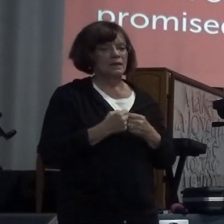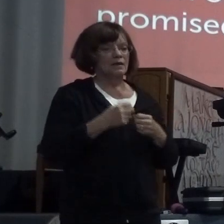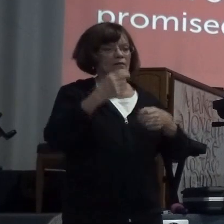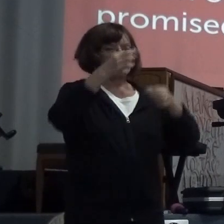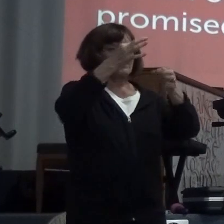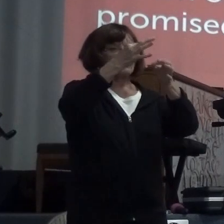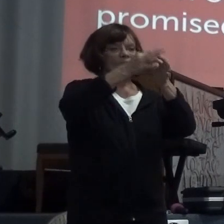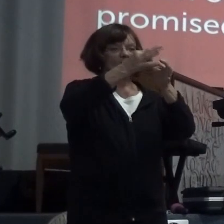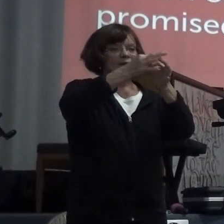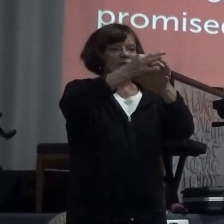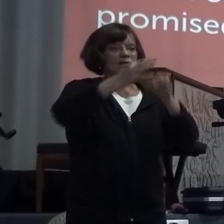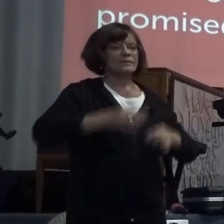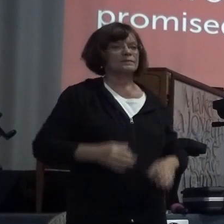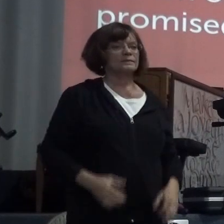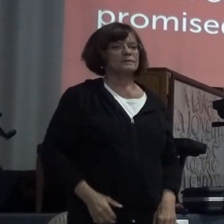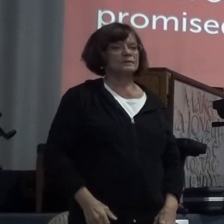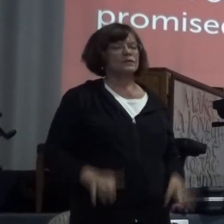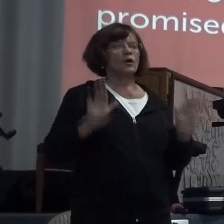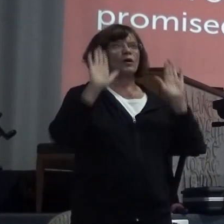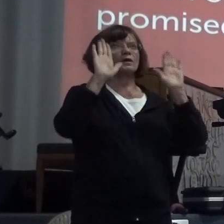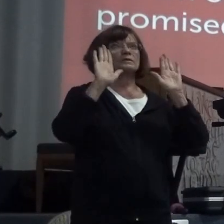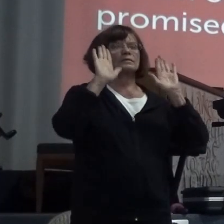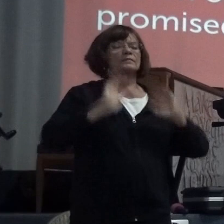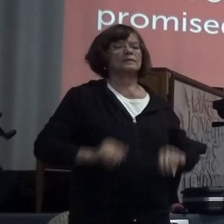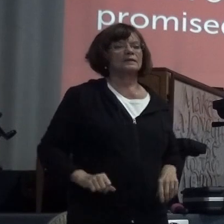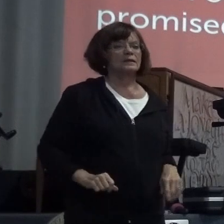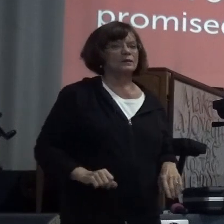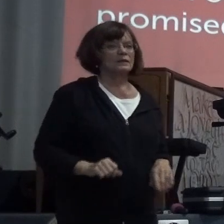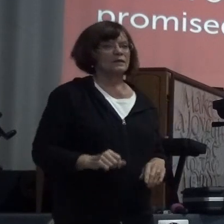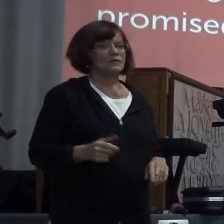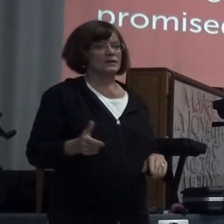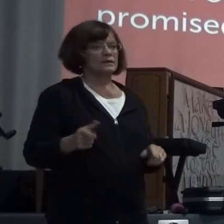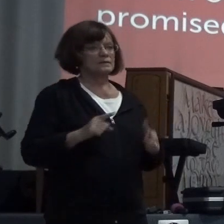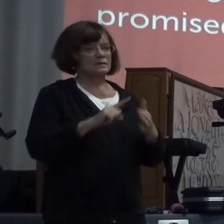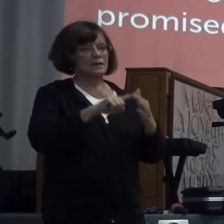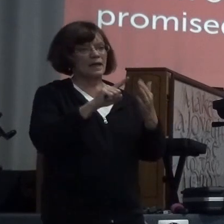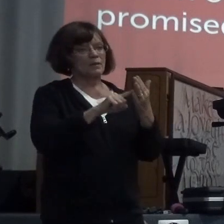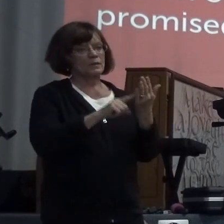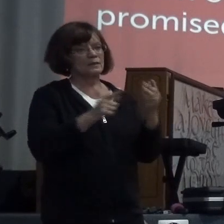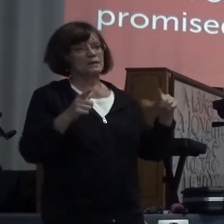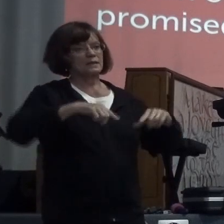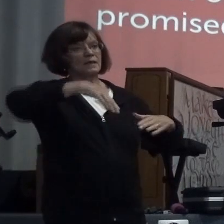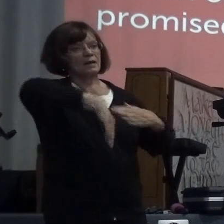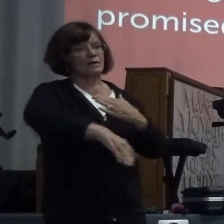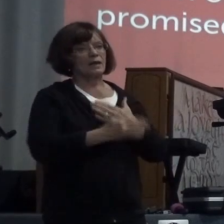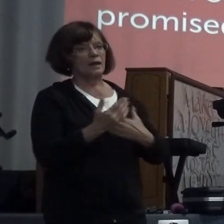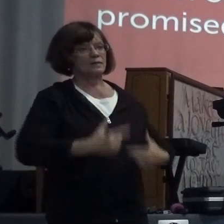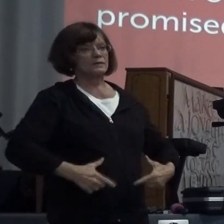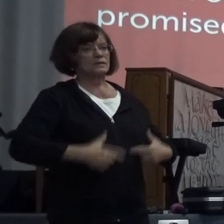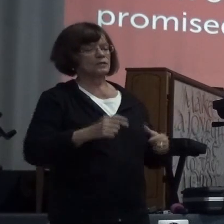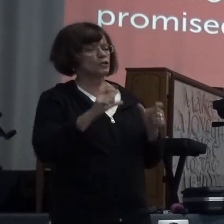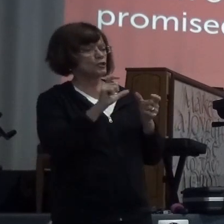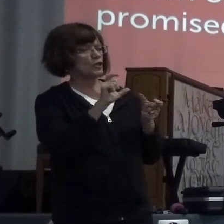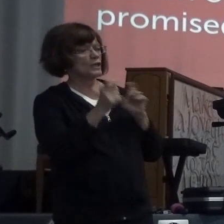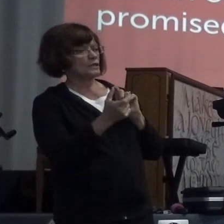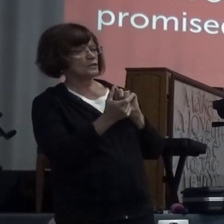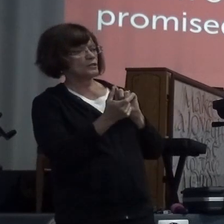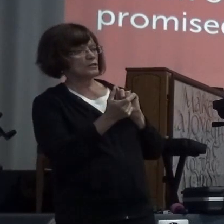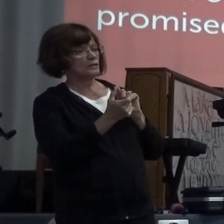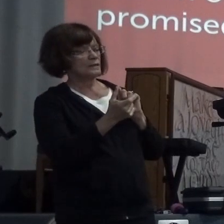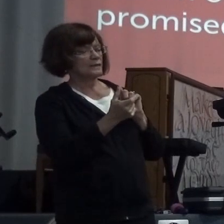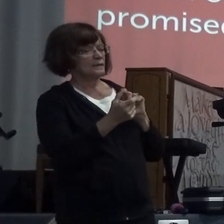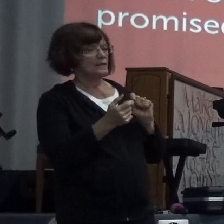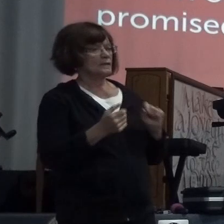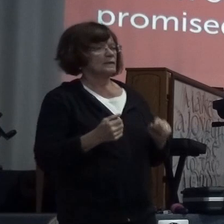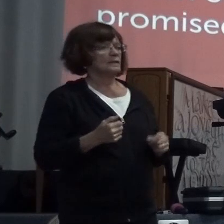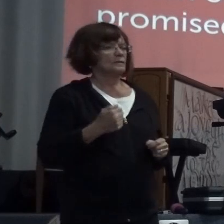Amen. That's awesome. So now when things happen in our lives, let's change our perspective on that. I know I need to in